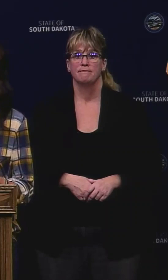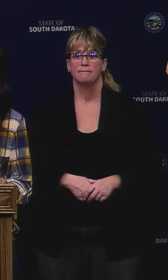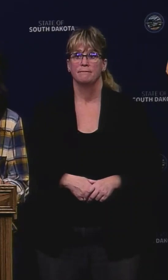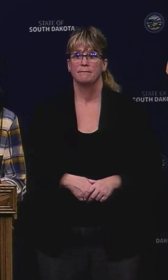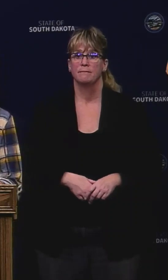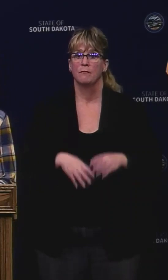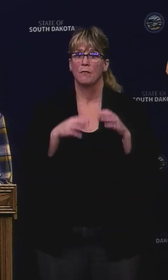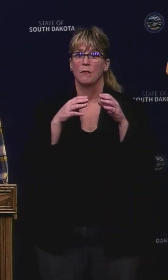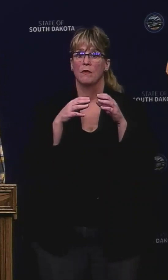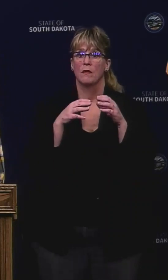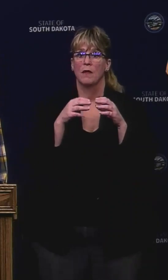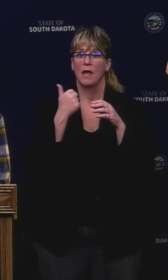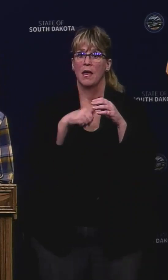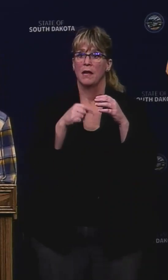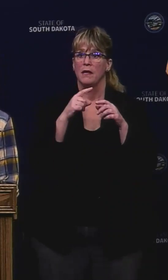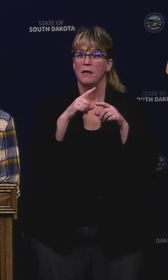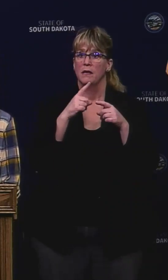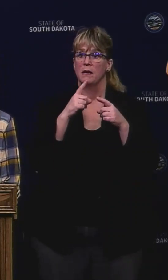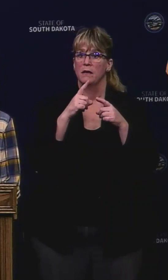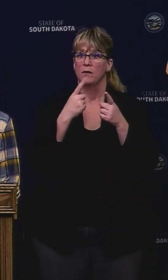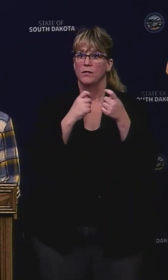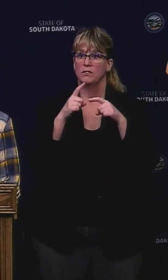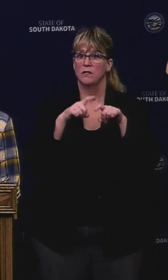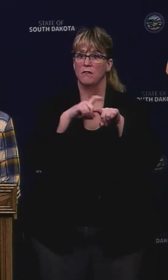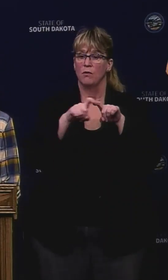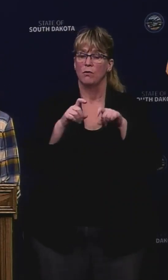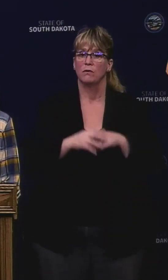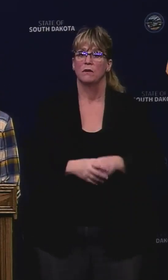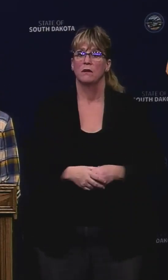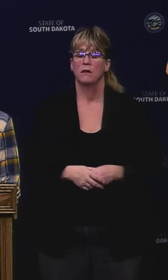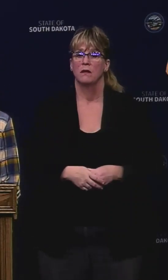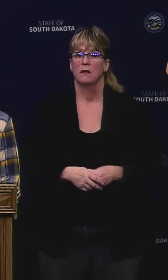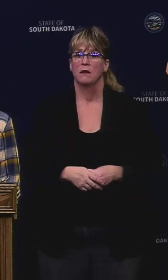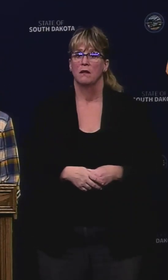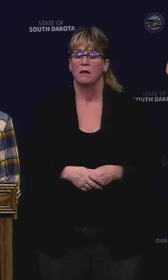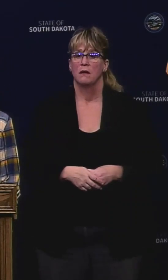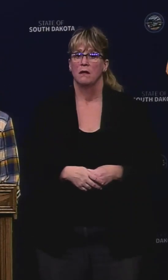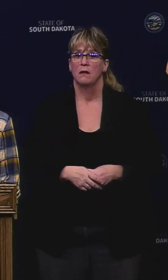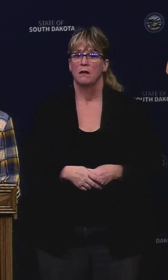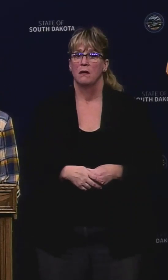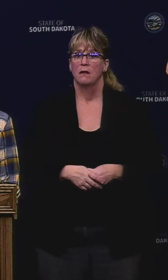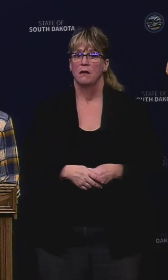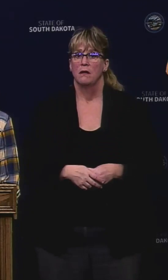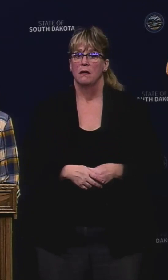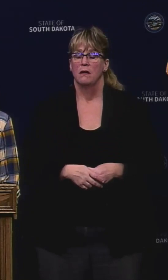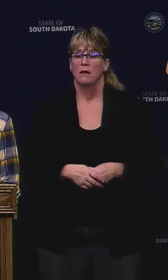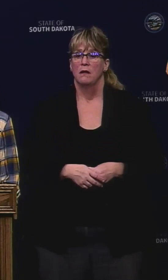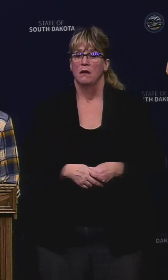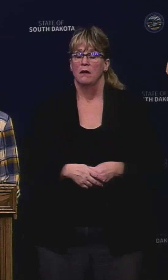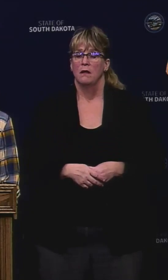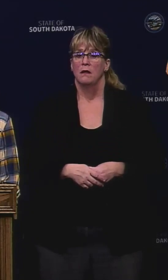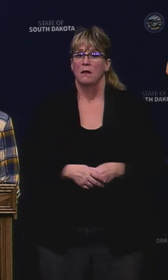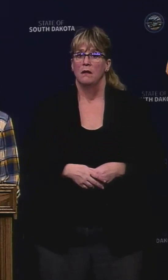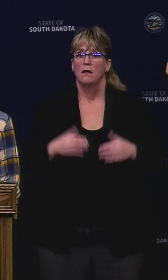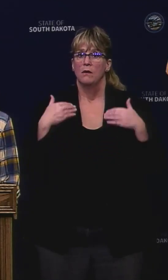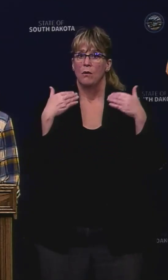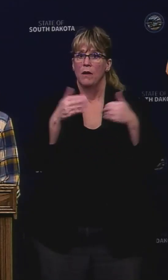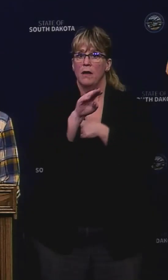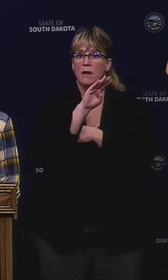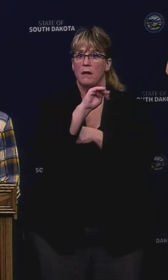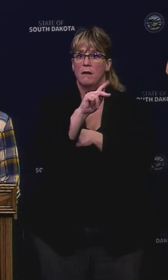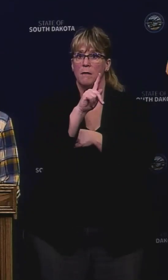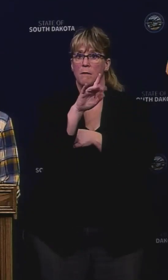Is there any questions on the phone? Governor Mike Tanner with KWAT in Watertown. Sure, go ahead,